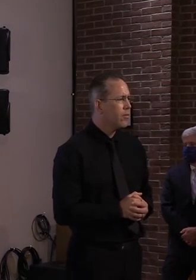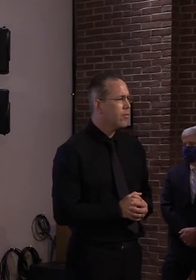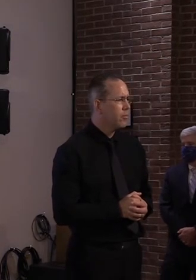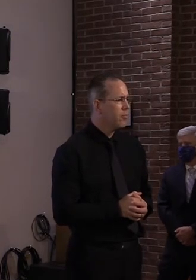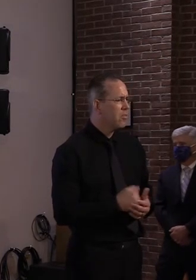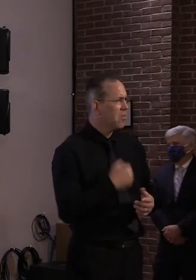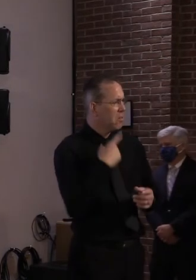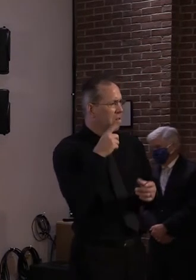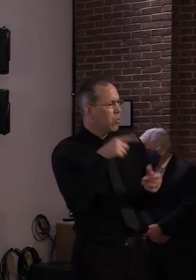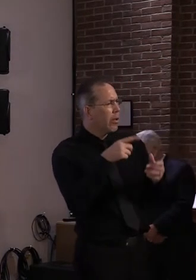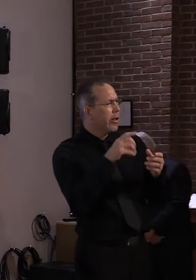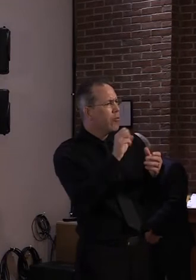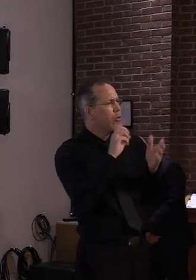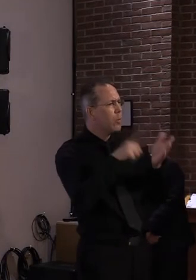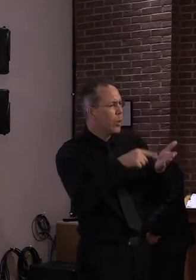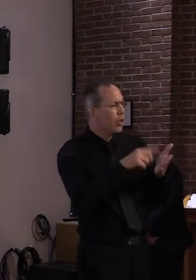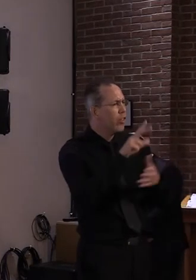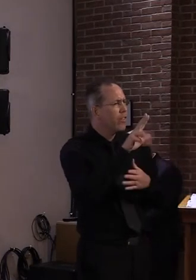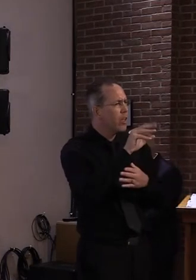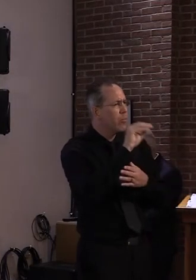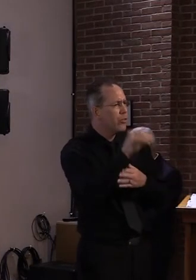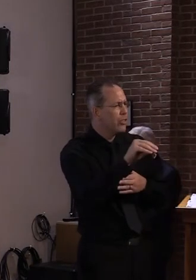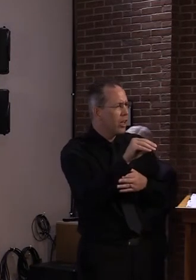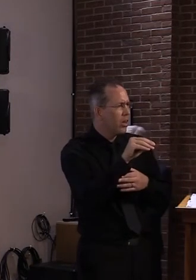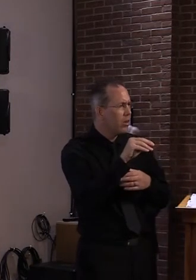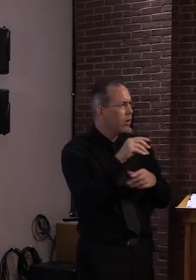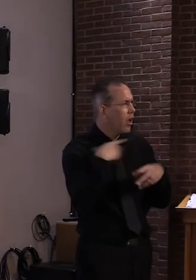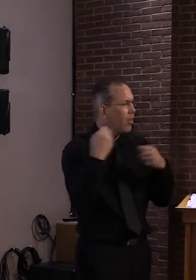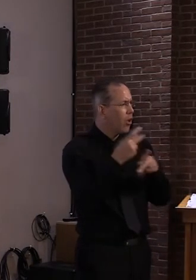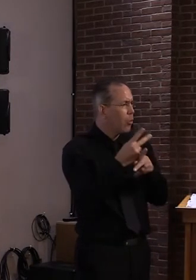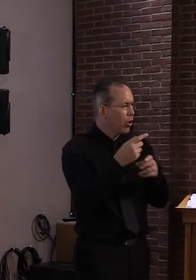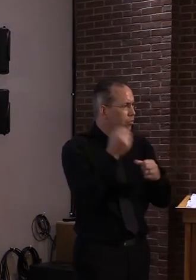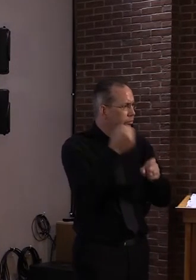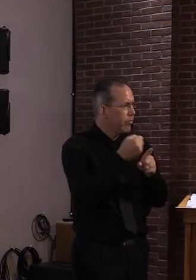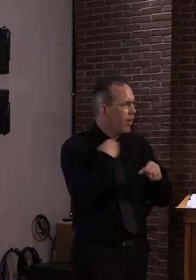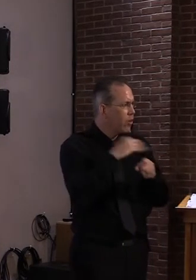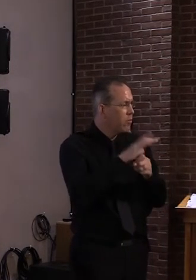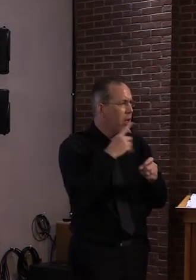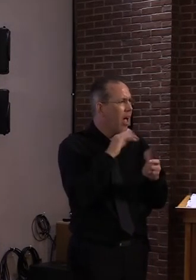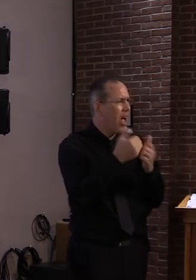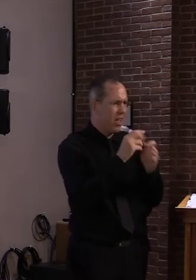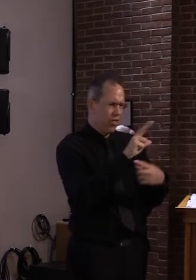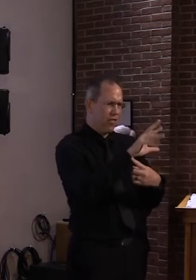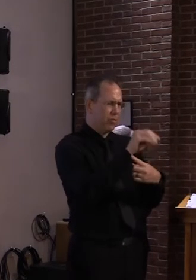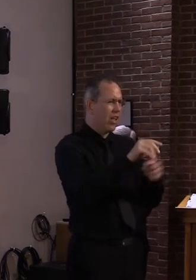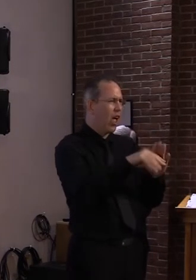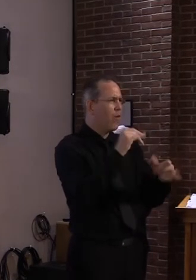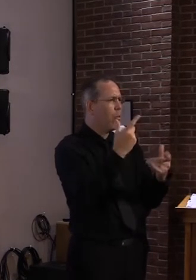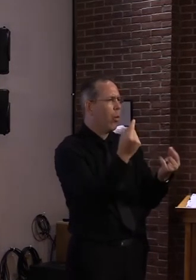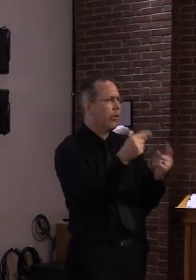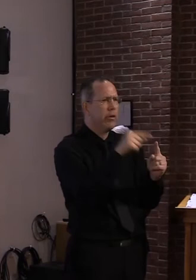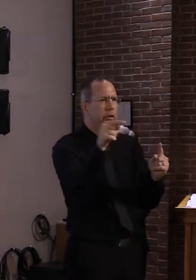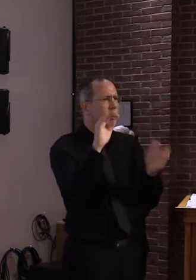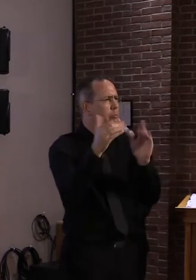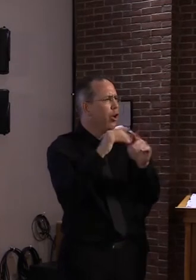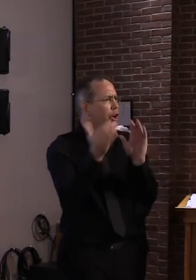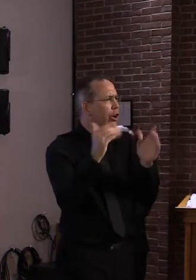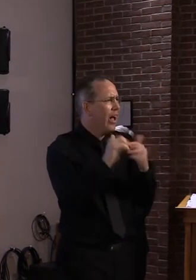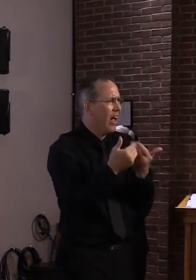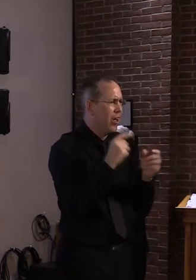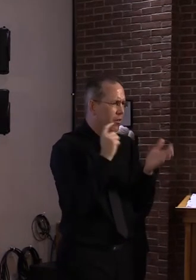But it does seem like some of these do appear to be tied to facility outbreaks. Yeah, and the other part of